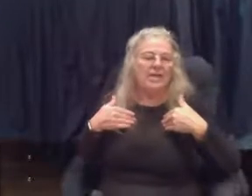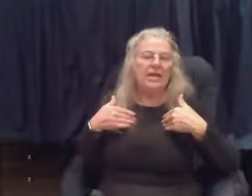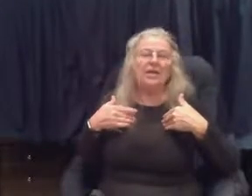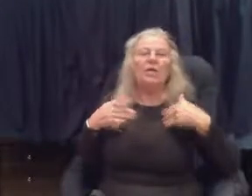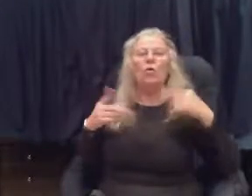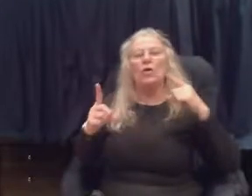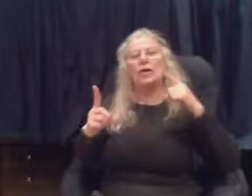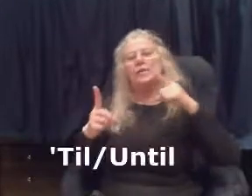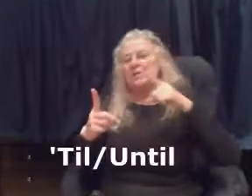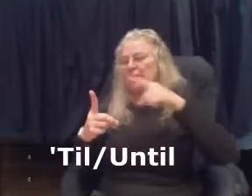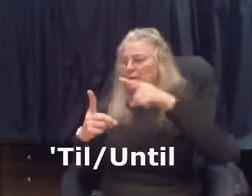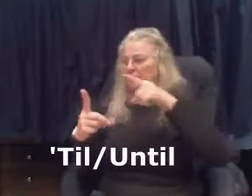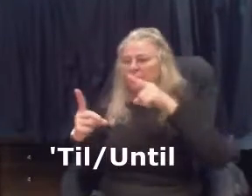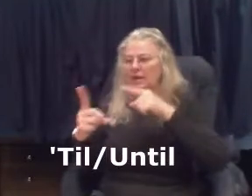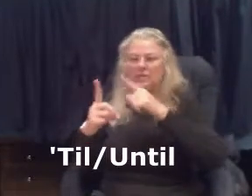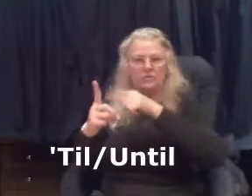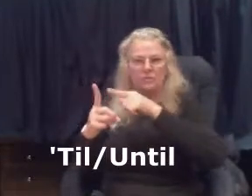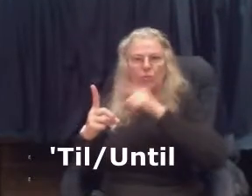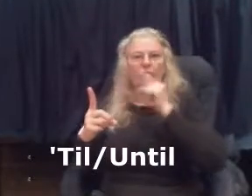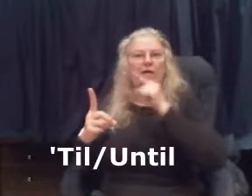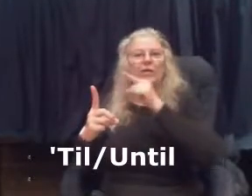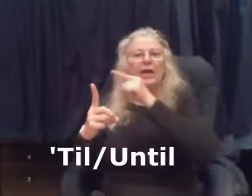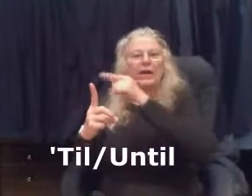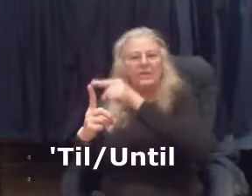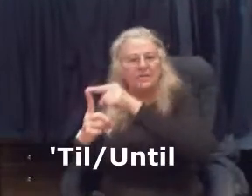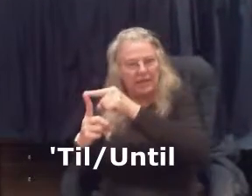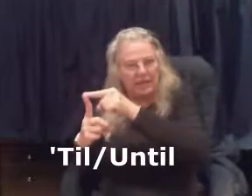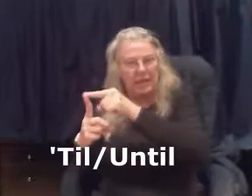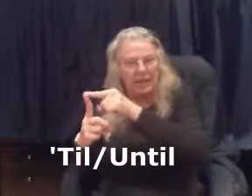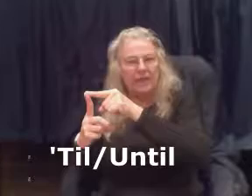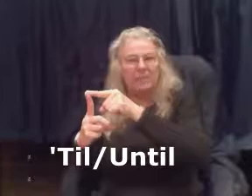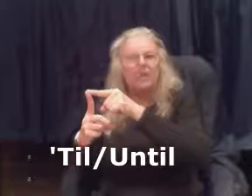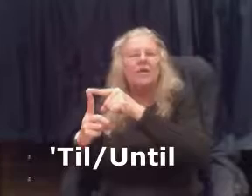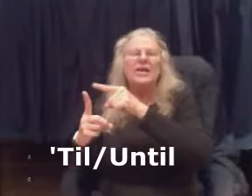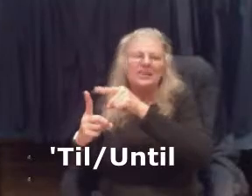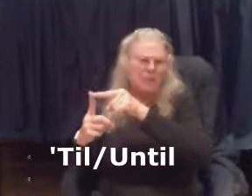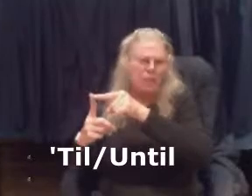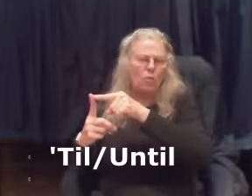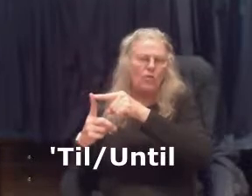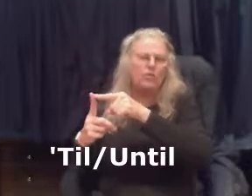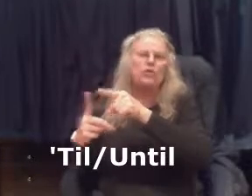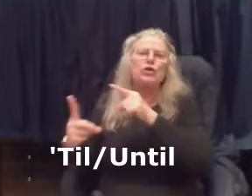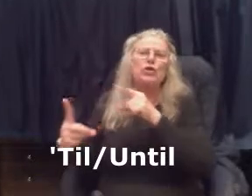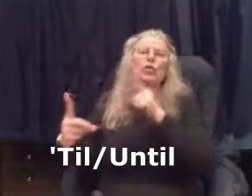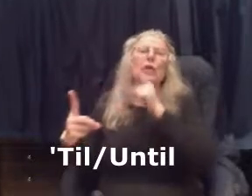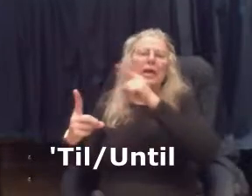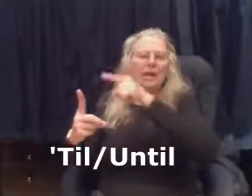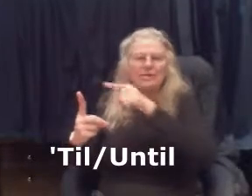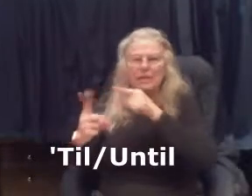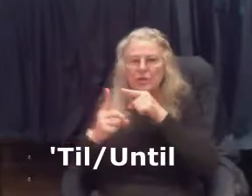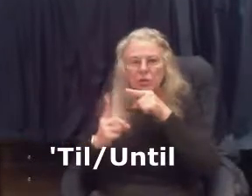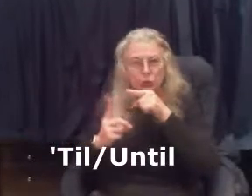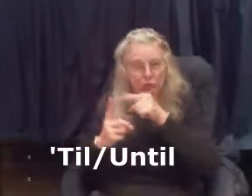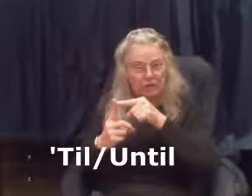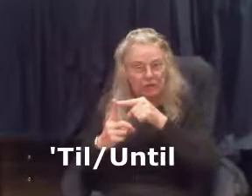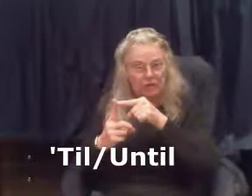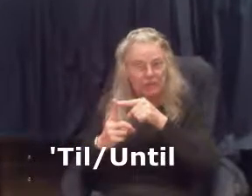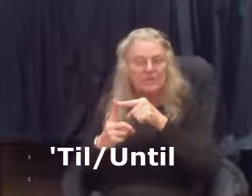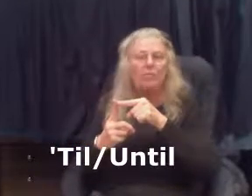Till or until. It's over there, and until I get there. Same word for to, except that to is just a